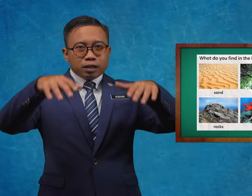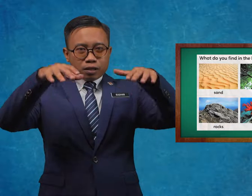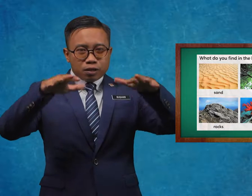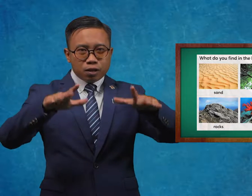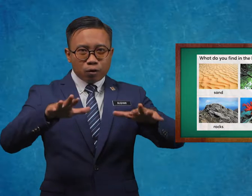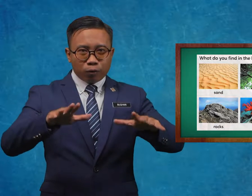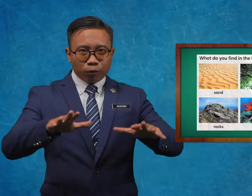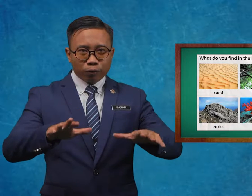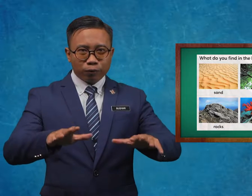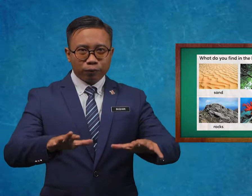Snow.